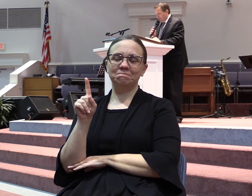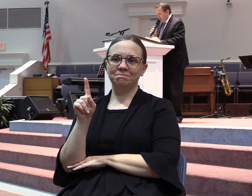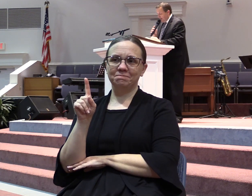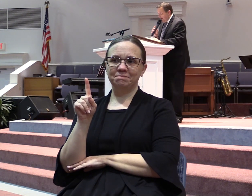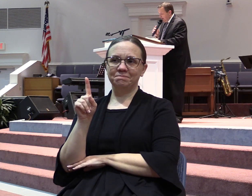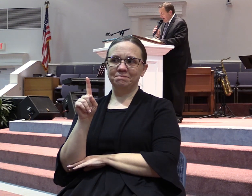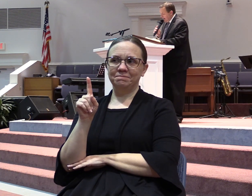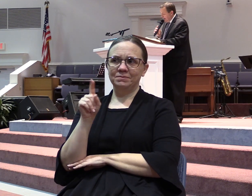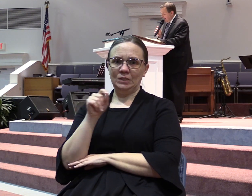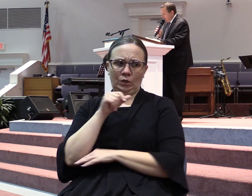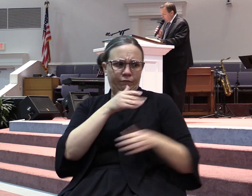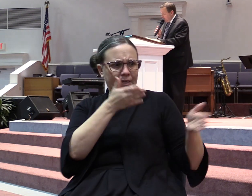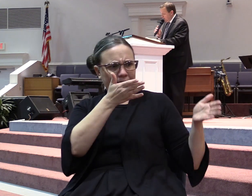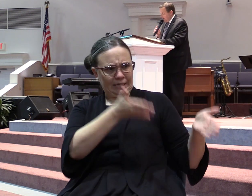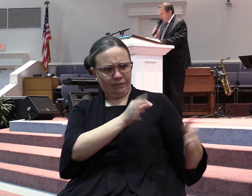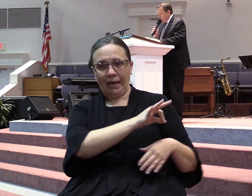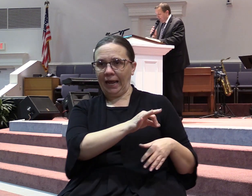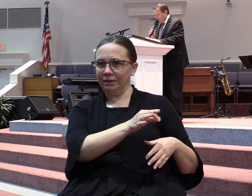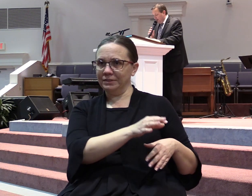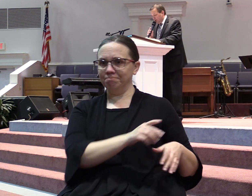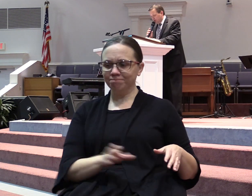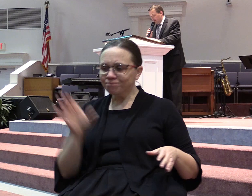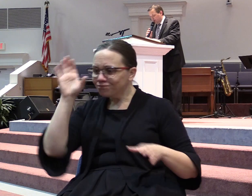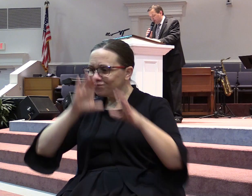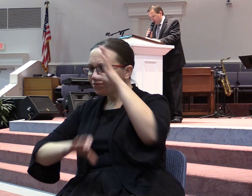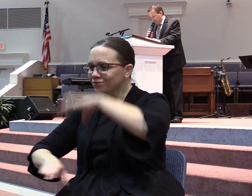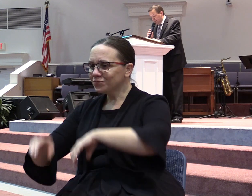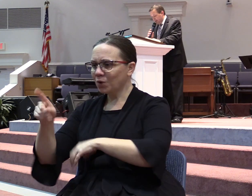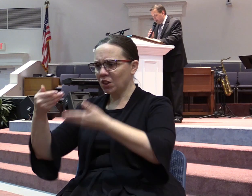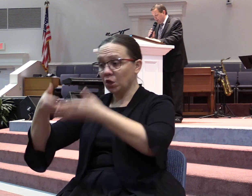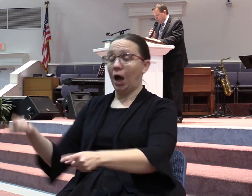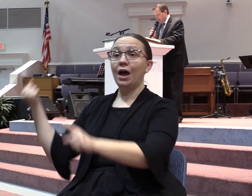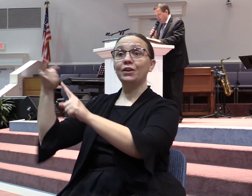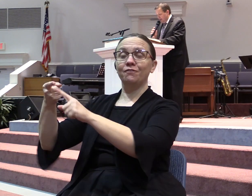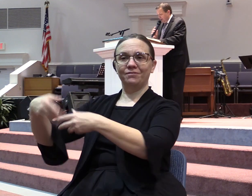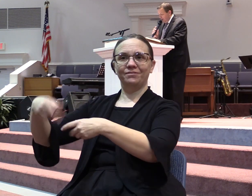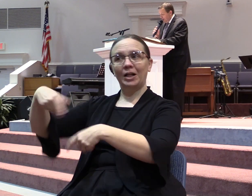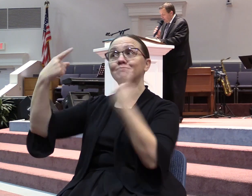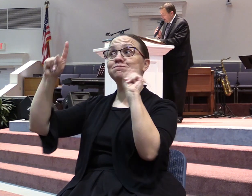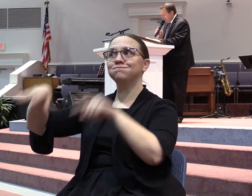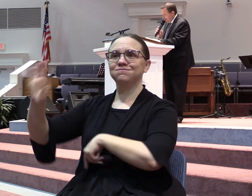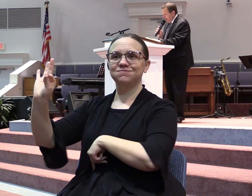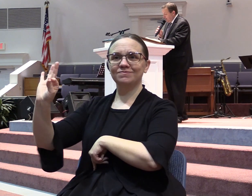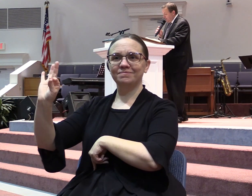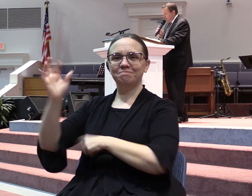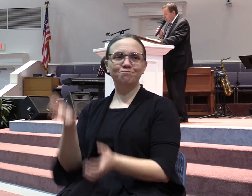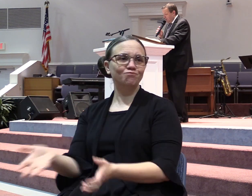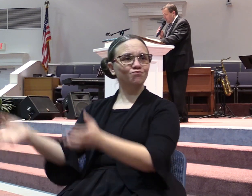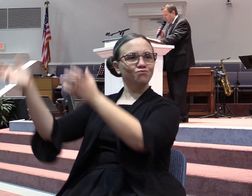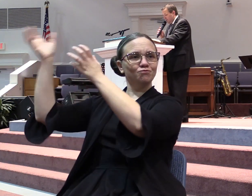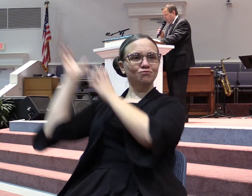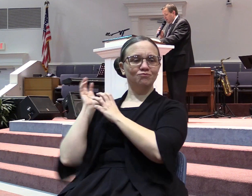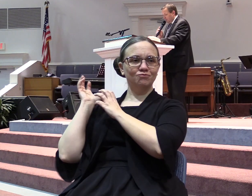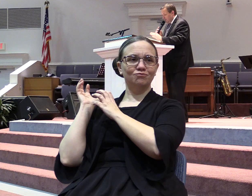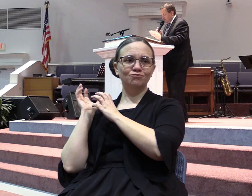Amen. He doth not leave the 99 in the wilderness and go after that which is lost until he find it. And when he hath found it, he layeth it on his